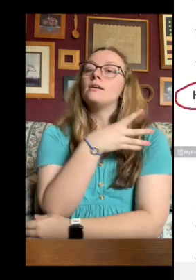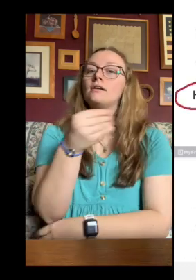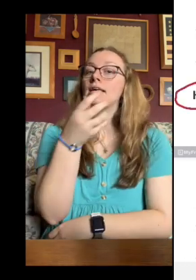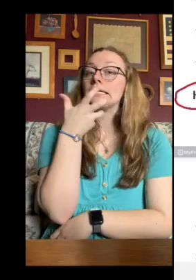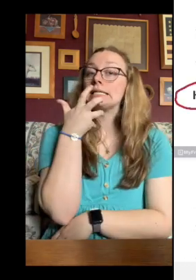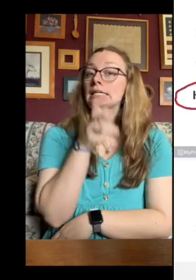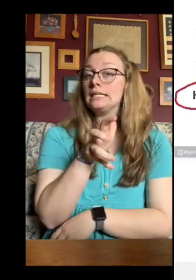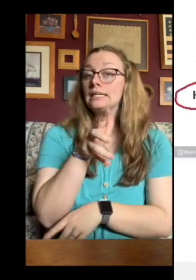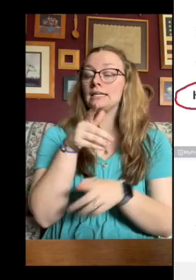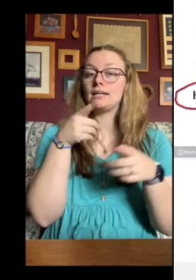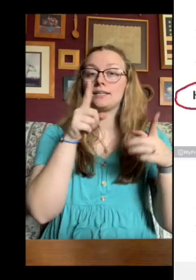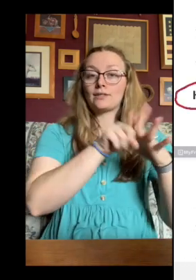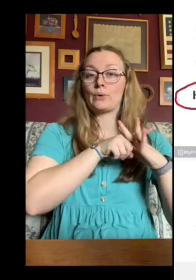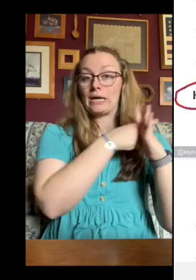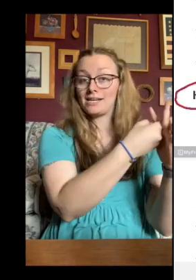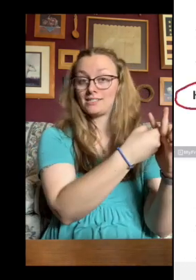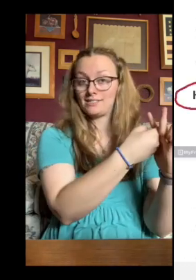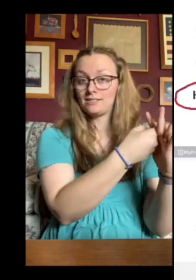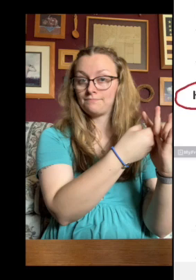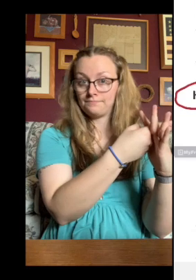reactant.